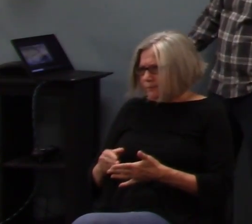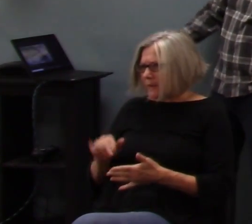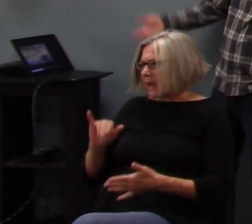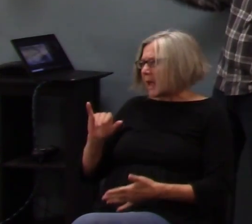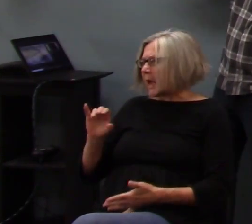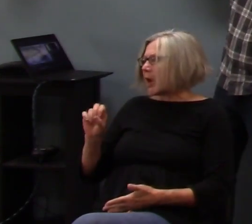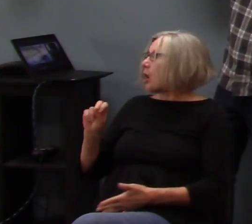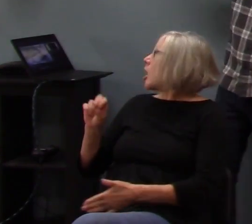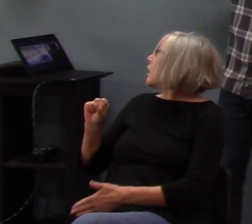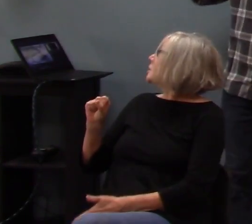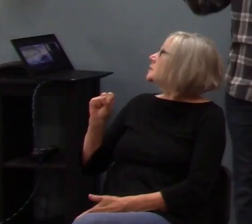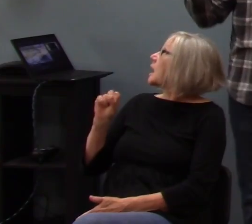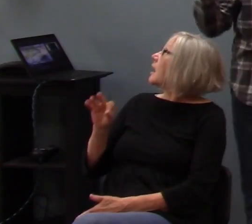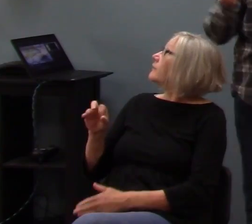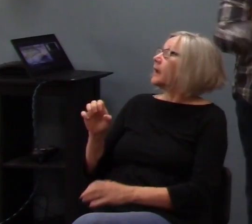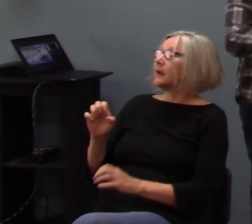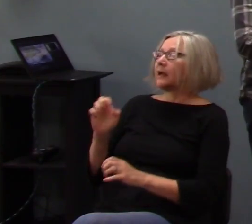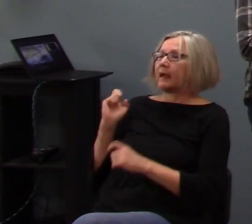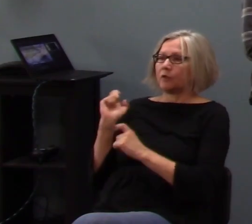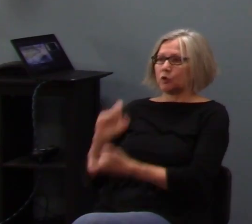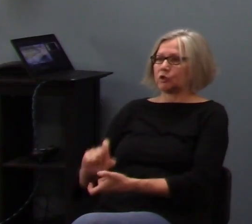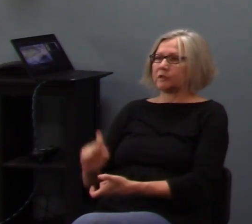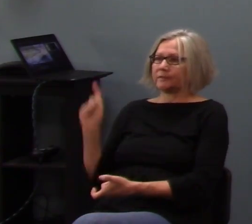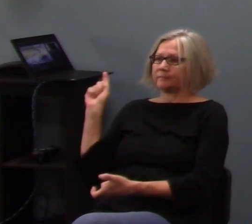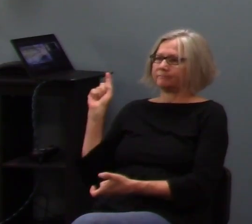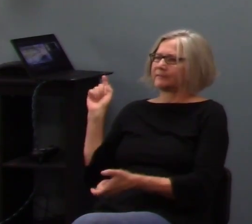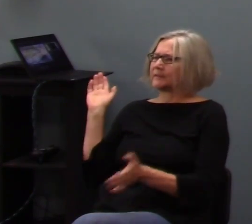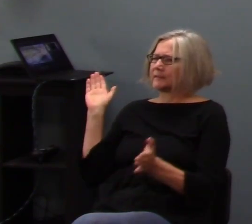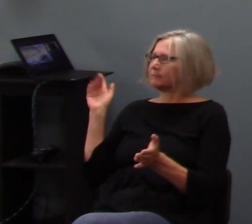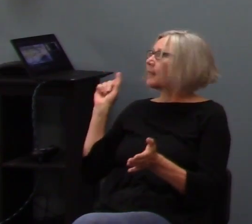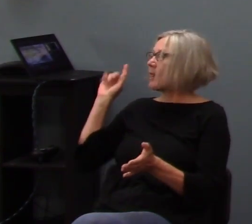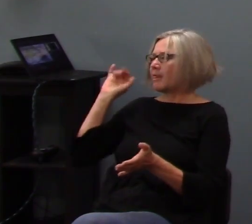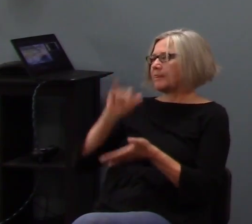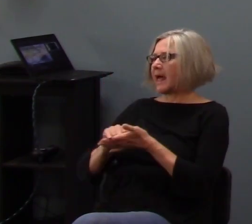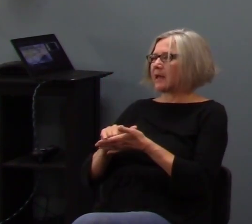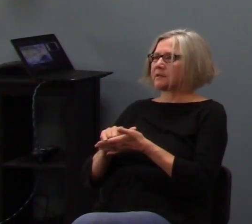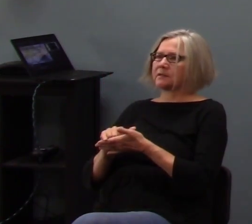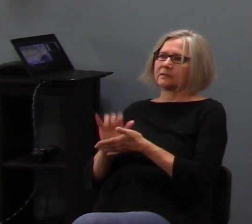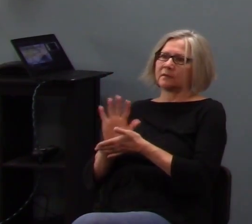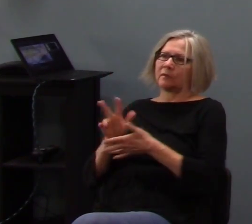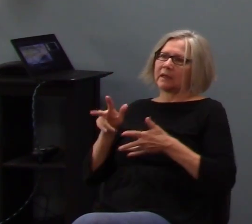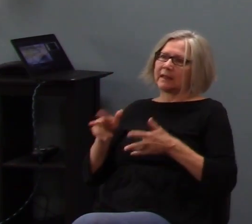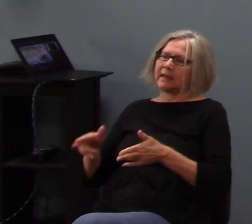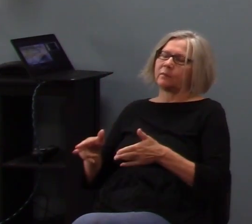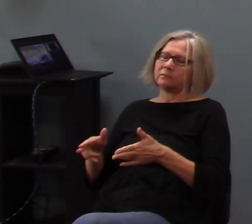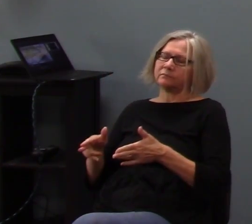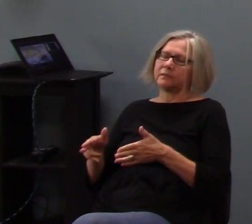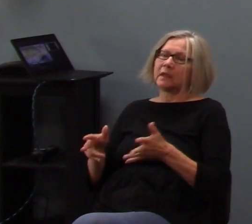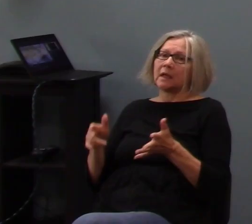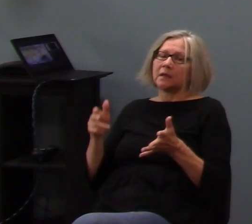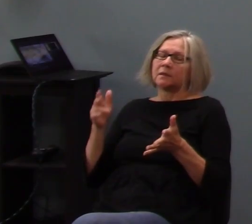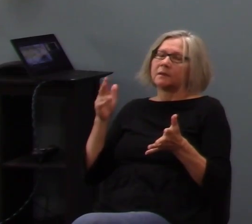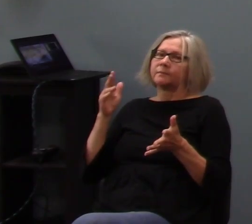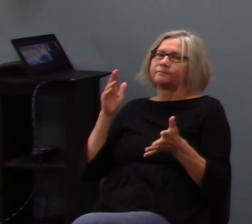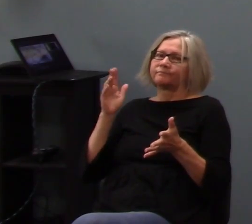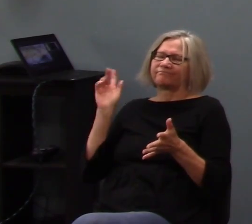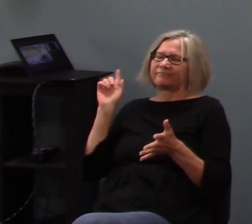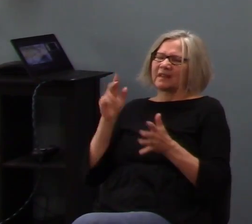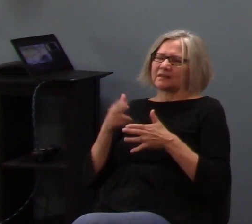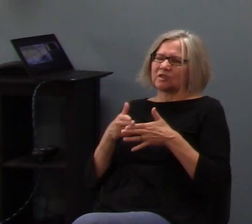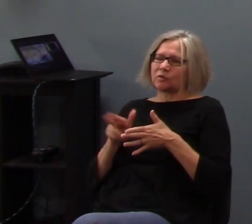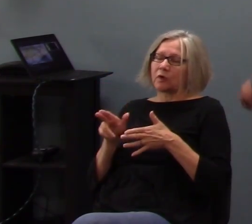Icons of Evolution. That's the name of this movie. This is the little small section of it. I'll send a link out if you guys want to watch the rest of it.